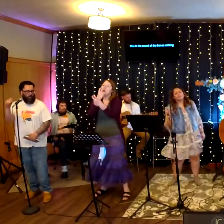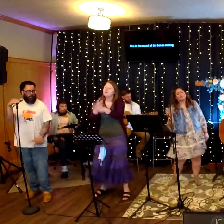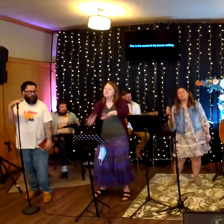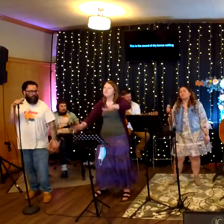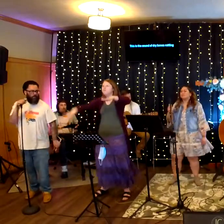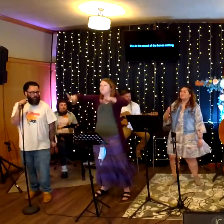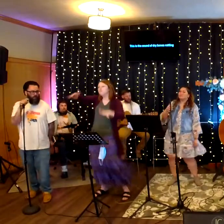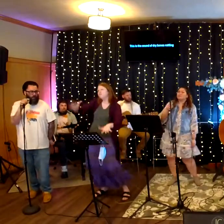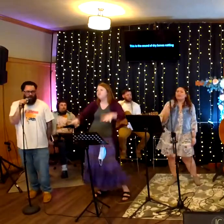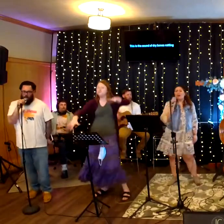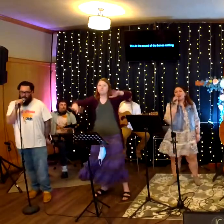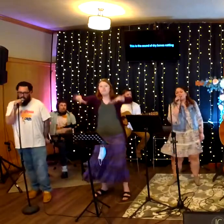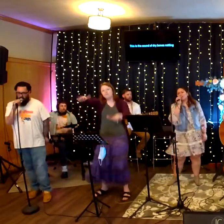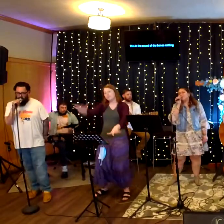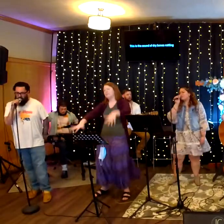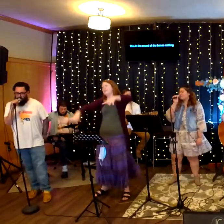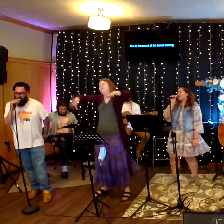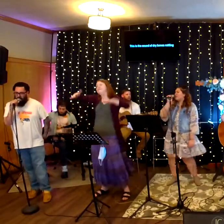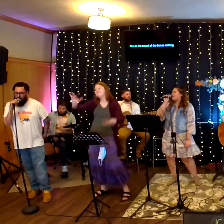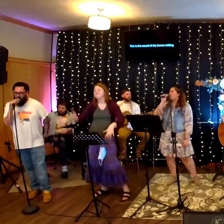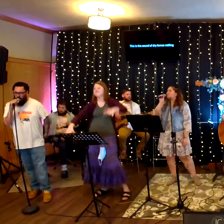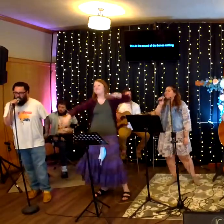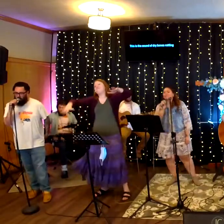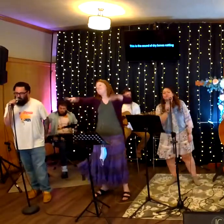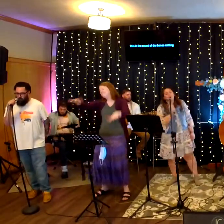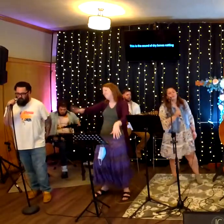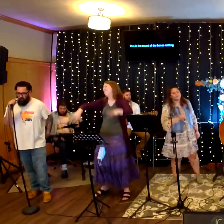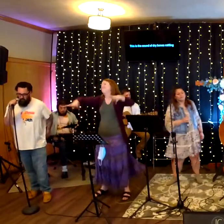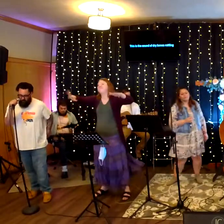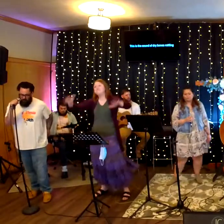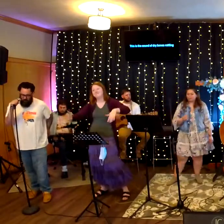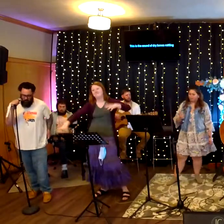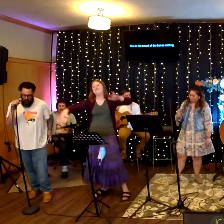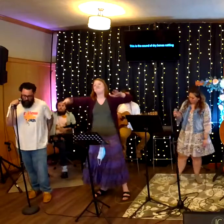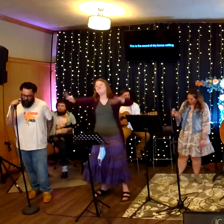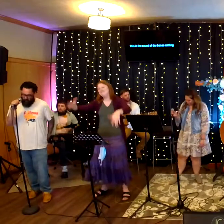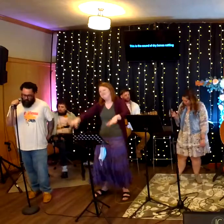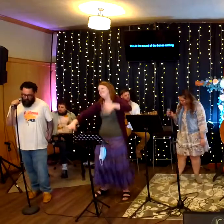I hear the sound. I hear the sound.